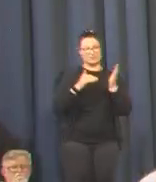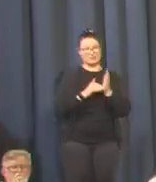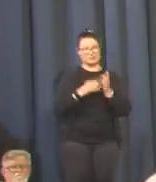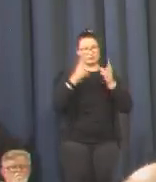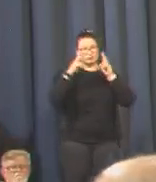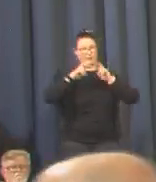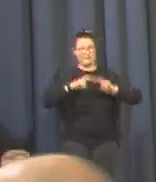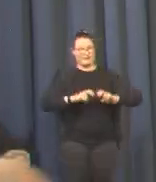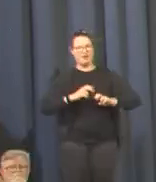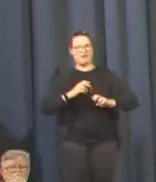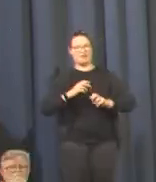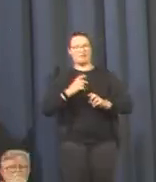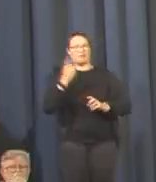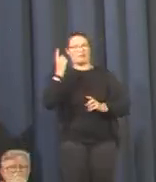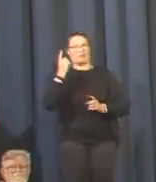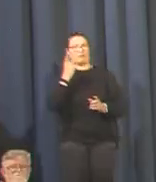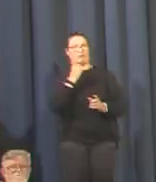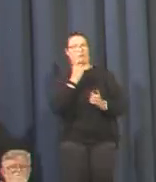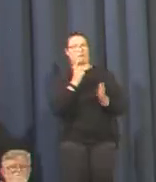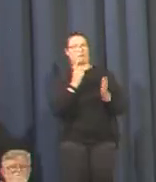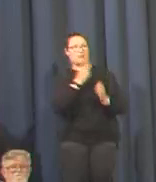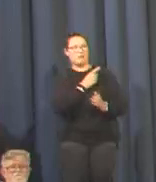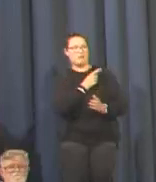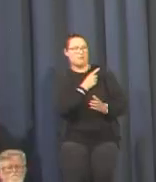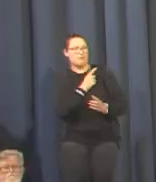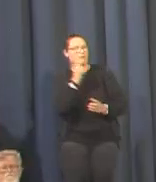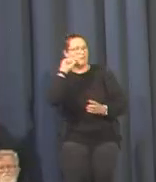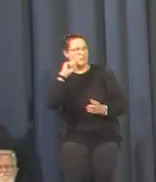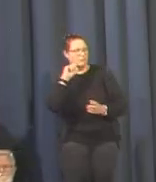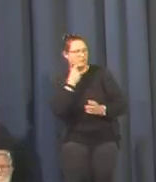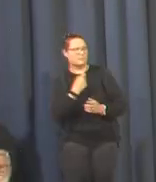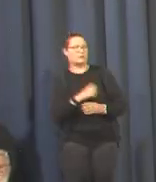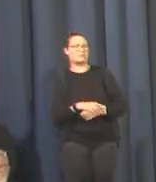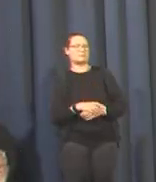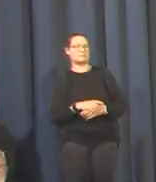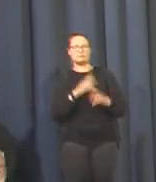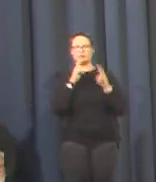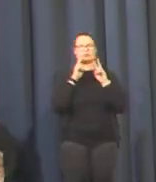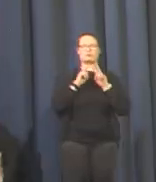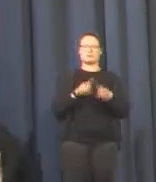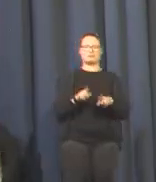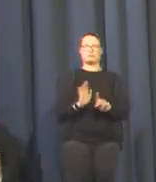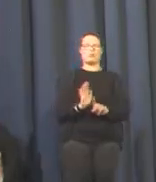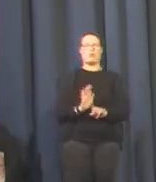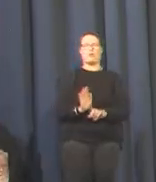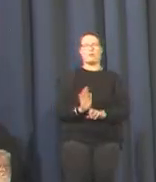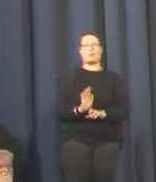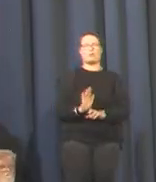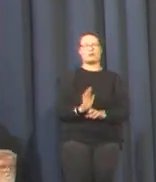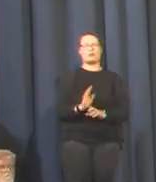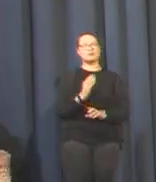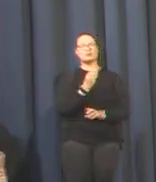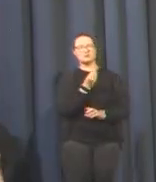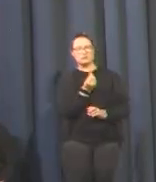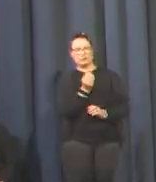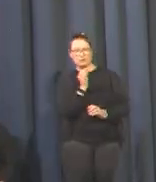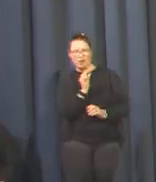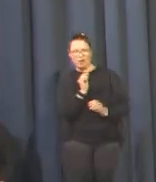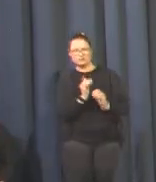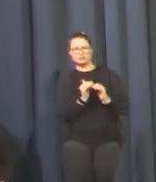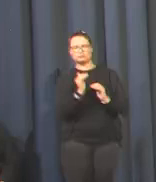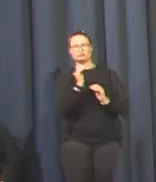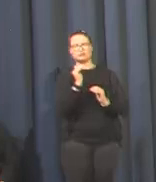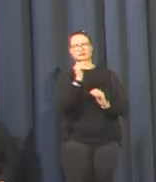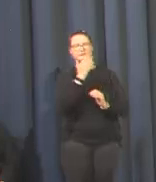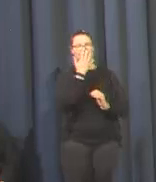alarmed. We did not find that. However, we did see a slight increase for the 5 to 9 years. And like I've said, we don't